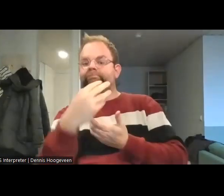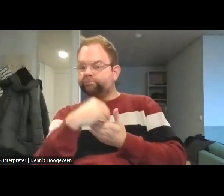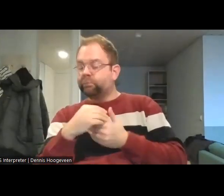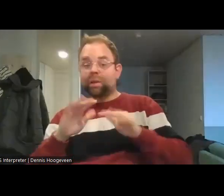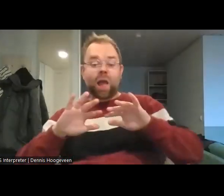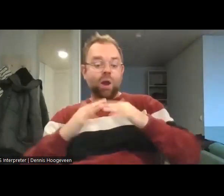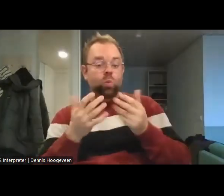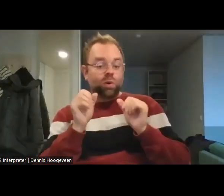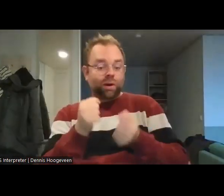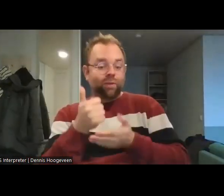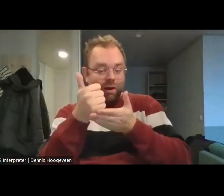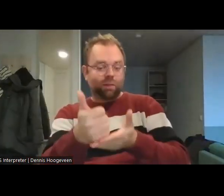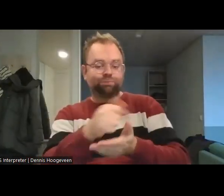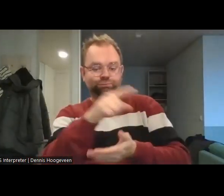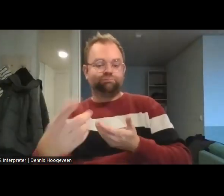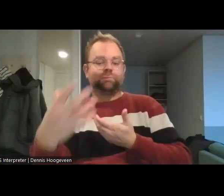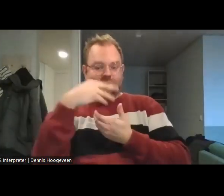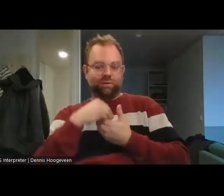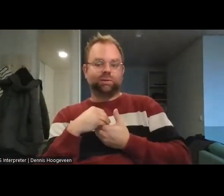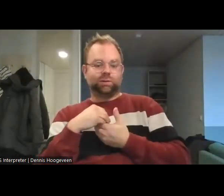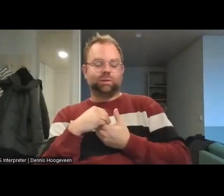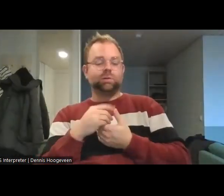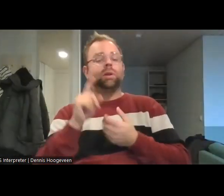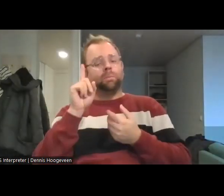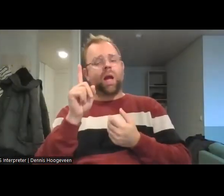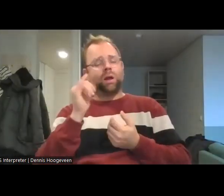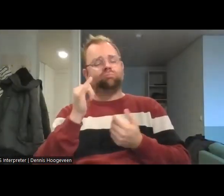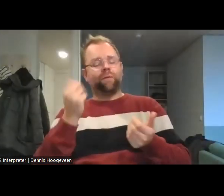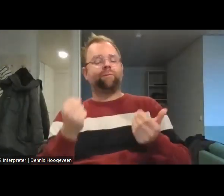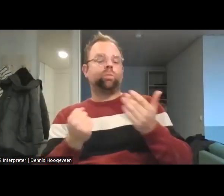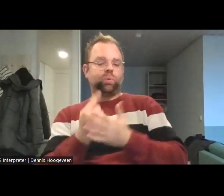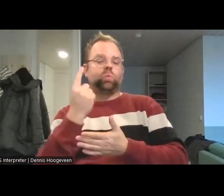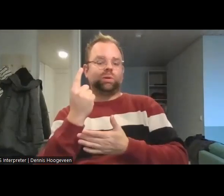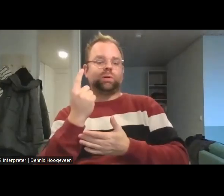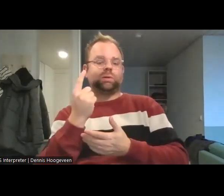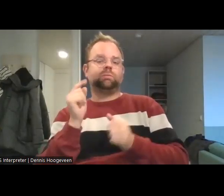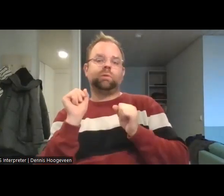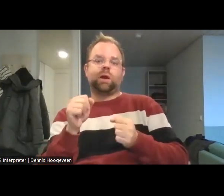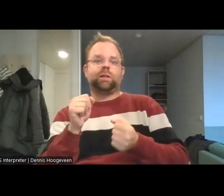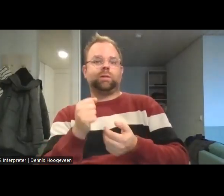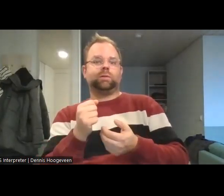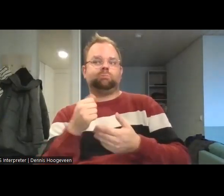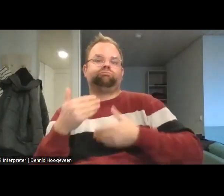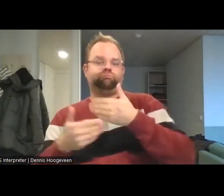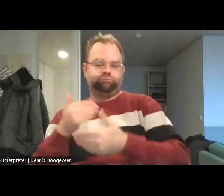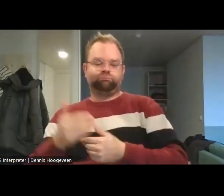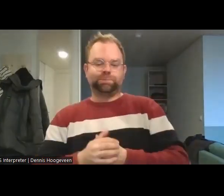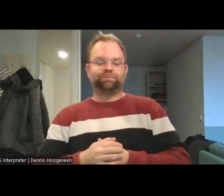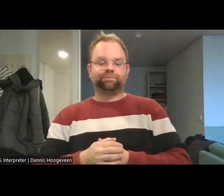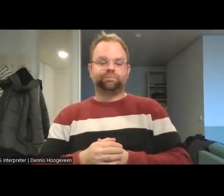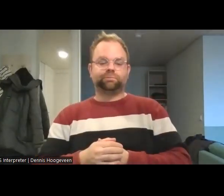So with this, I will give one additional minute if anyone would like to share anything else.